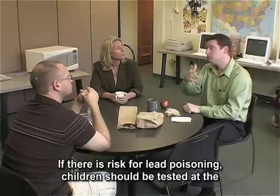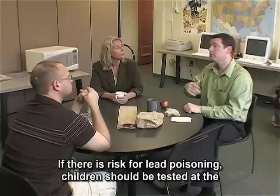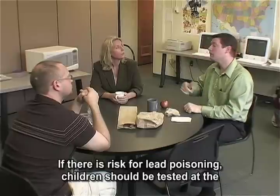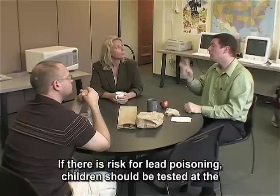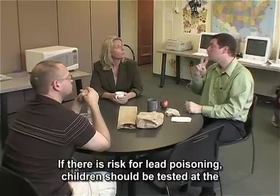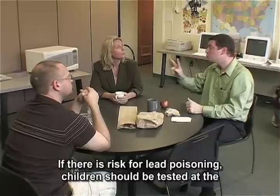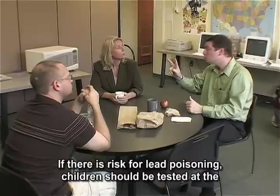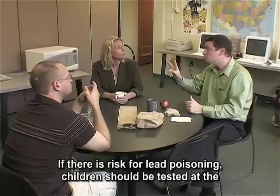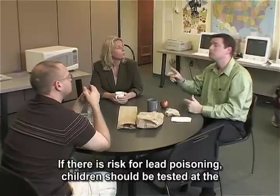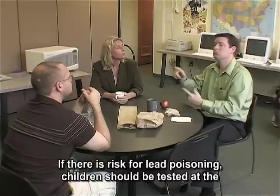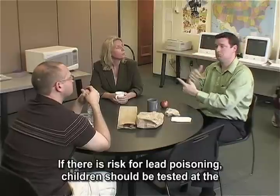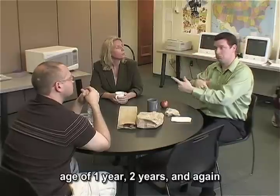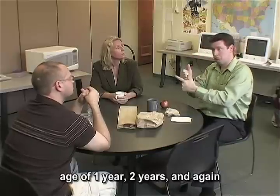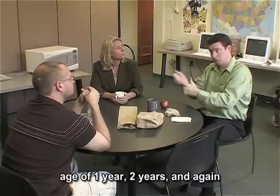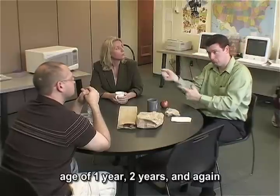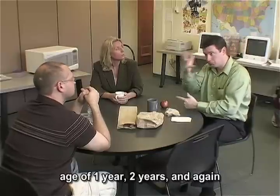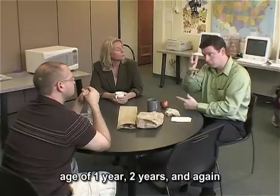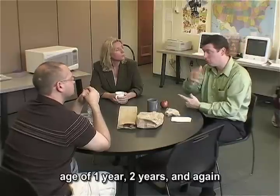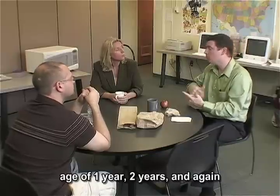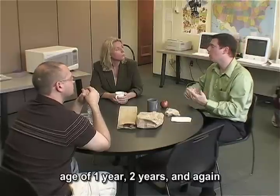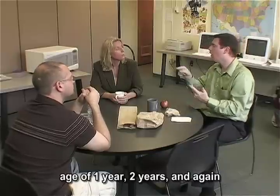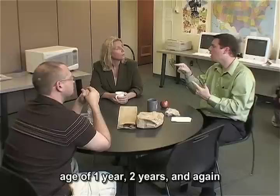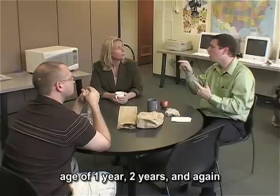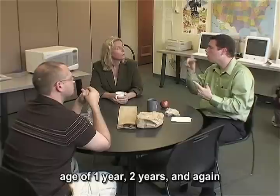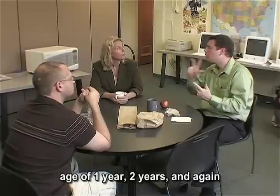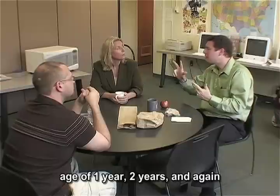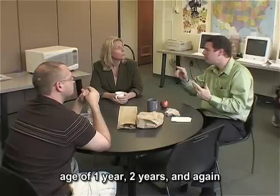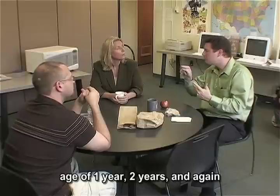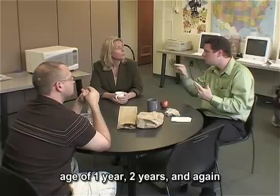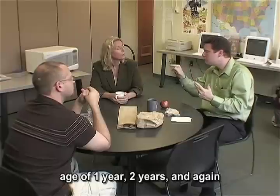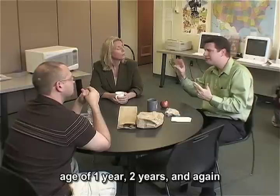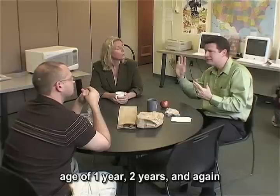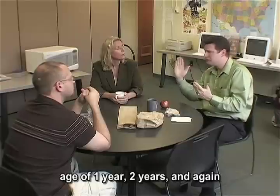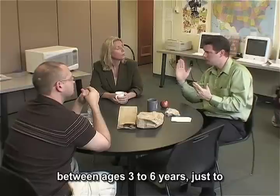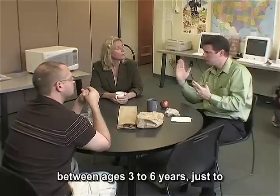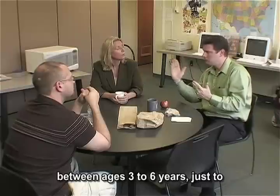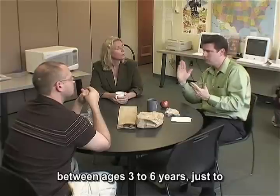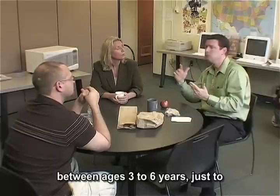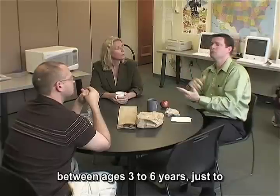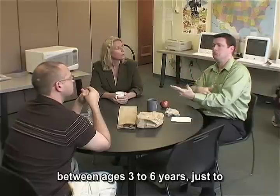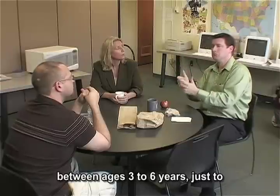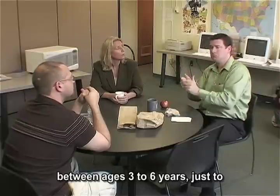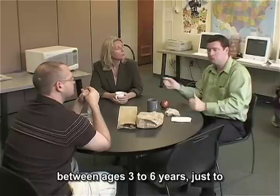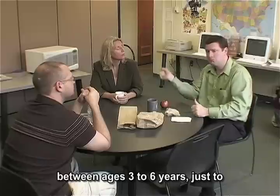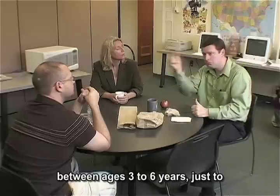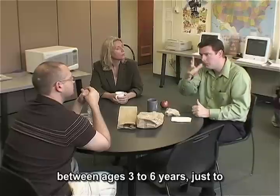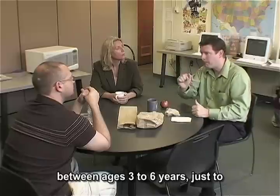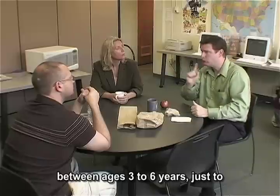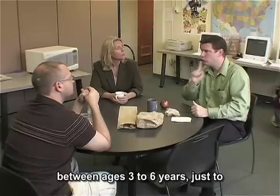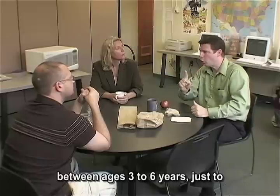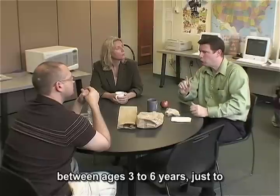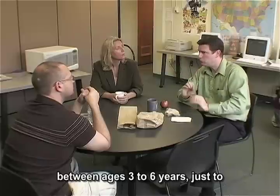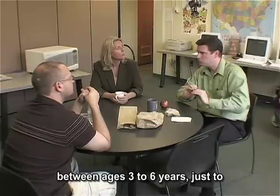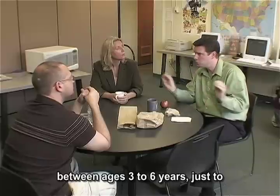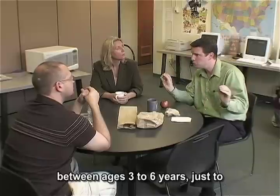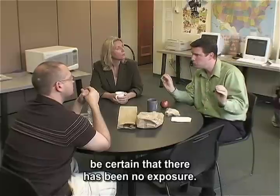should be tested at the age of one year, two years, and again between three to six years, just to be